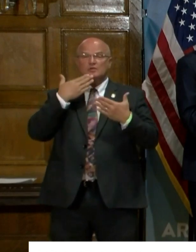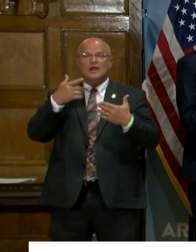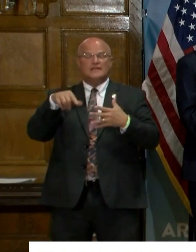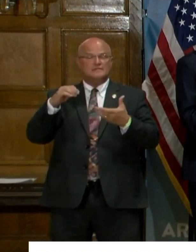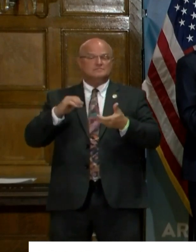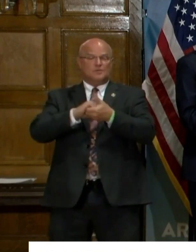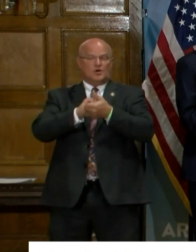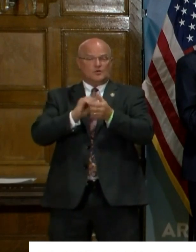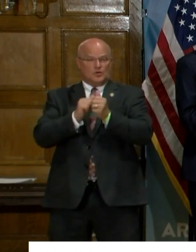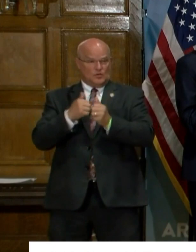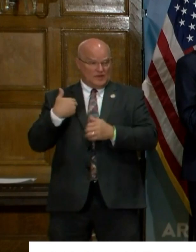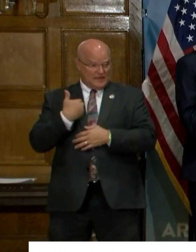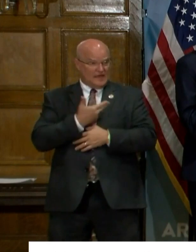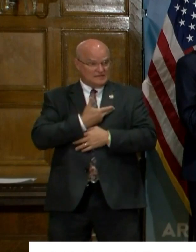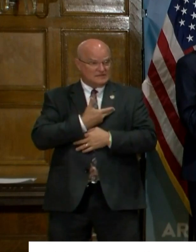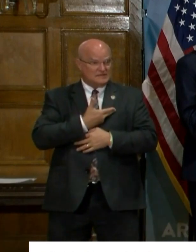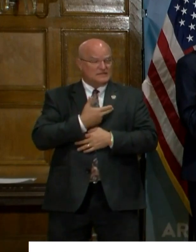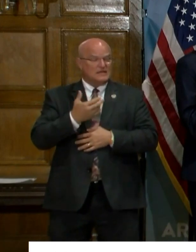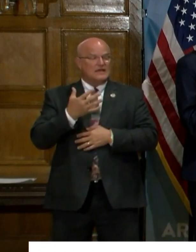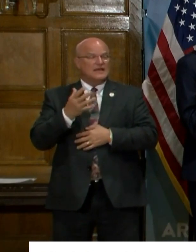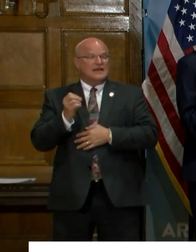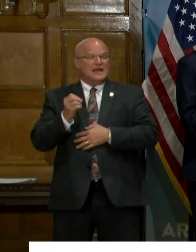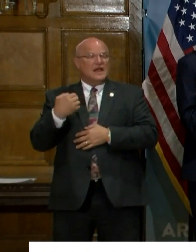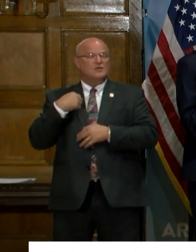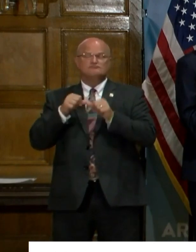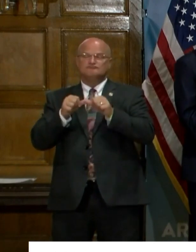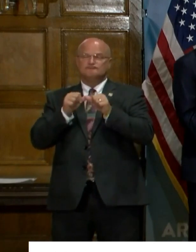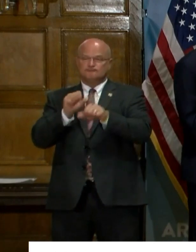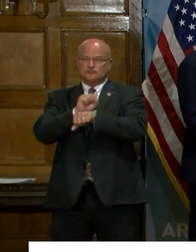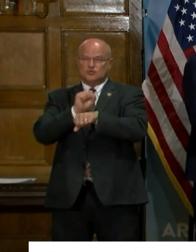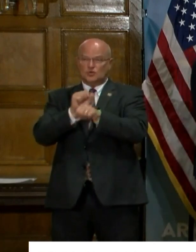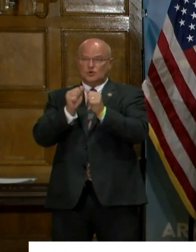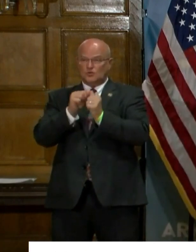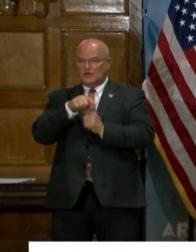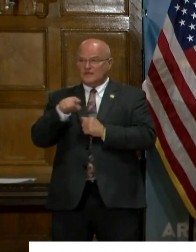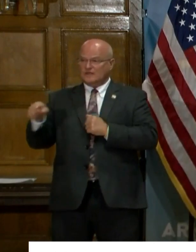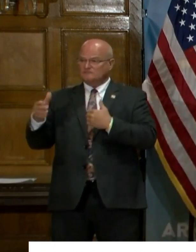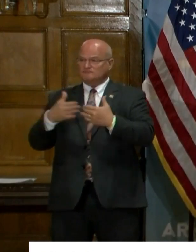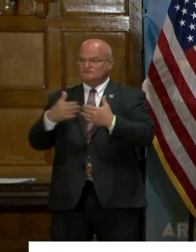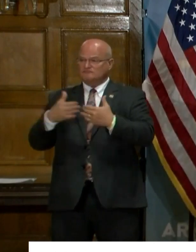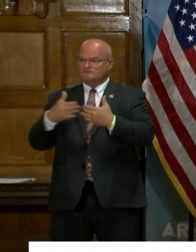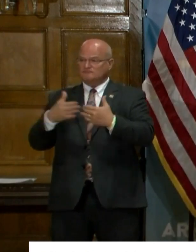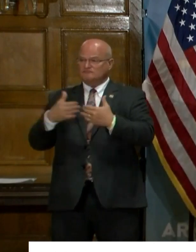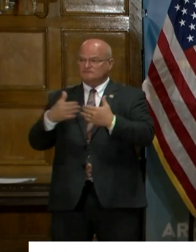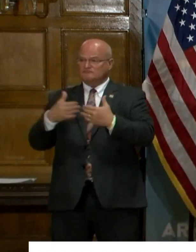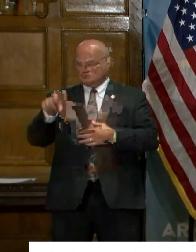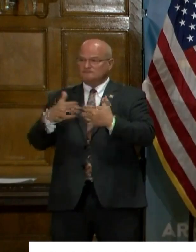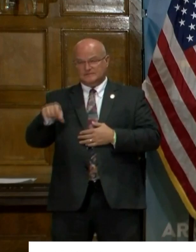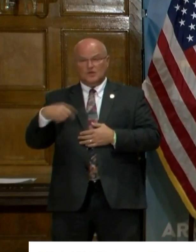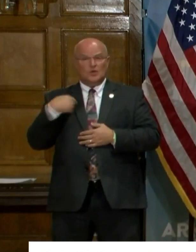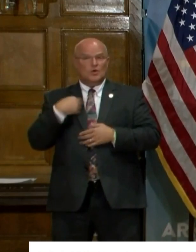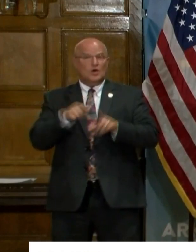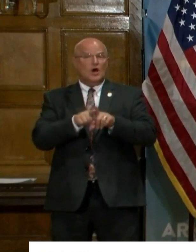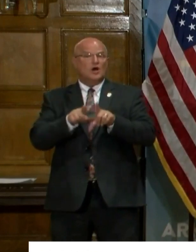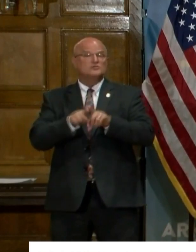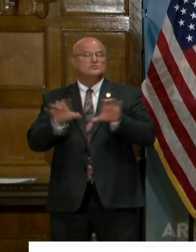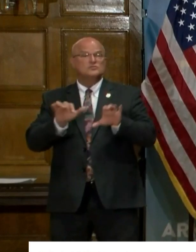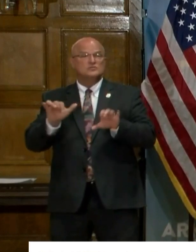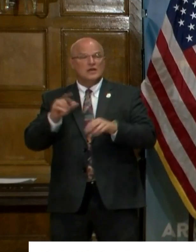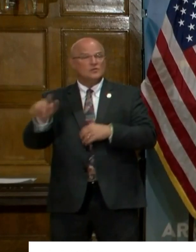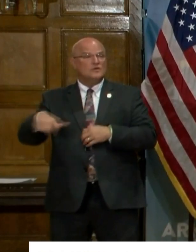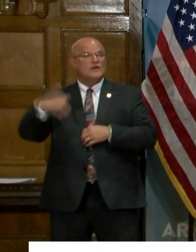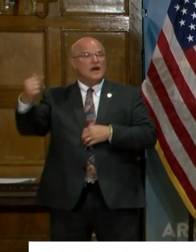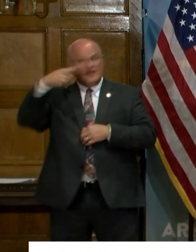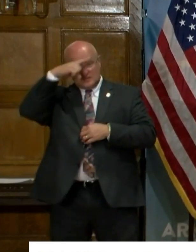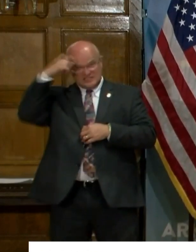them partnering with us, and we'll continue to work with them in whatever way. We also will do the same for